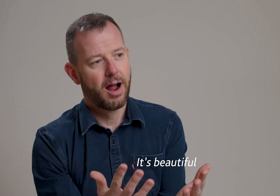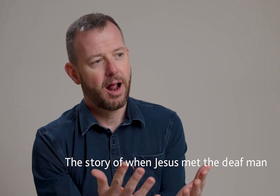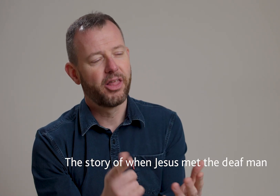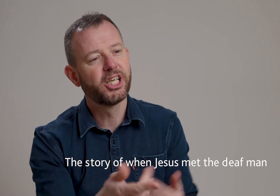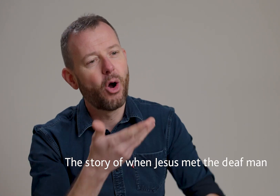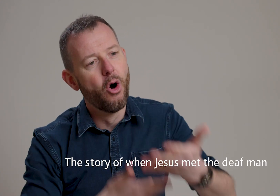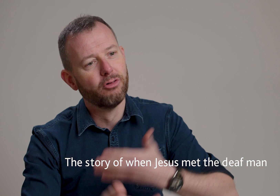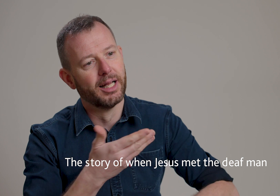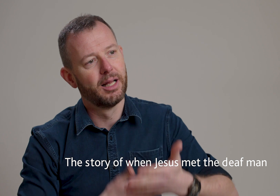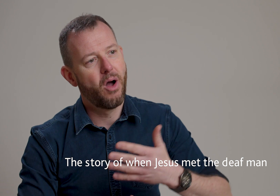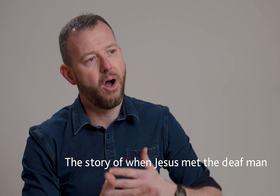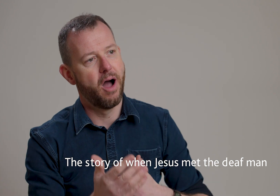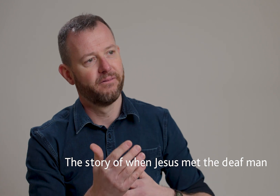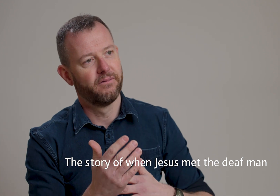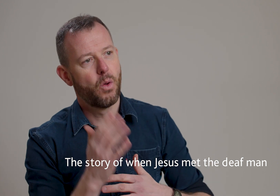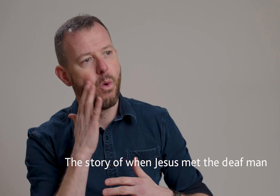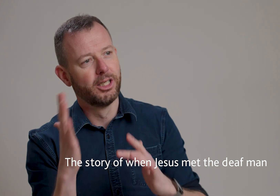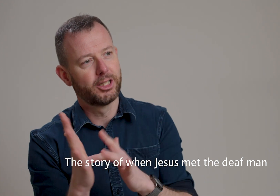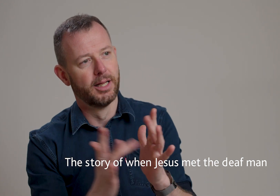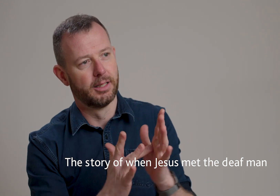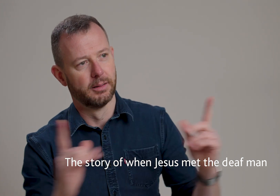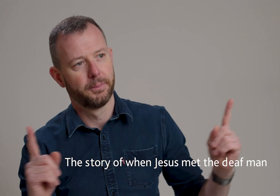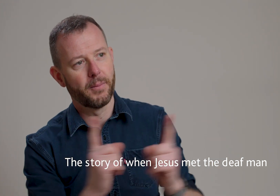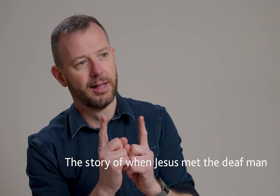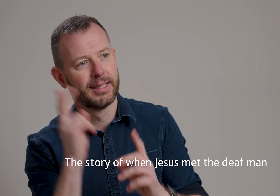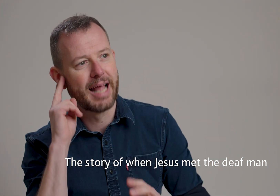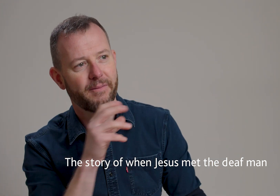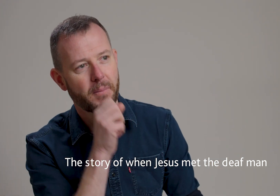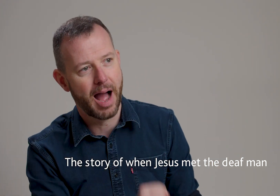the story of when Jesus met the deaf man.